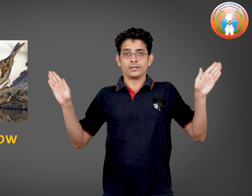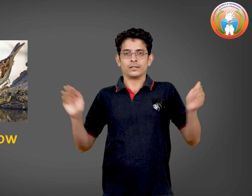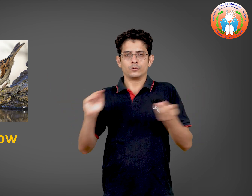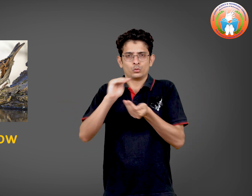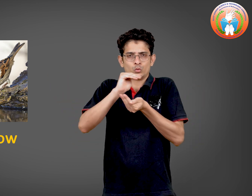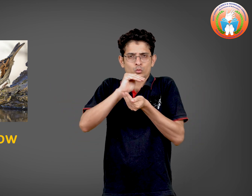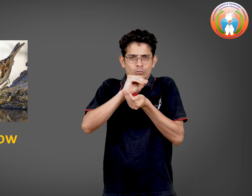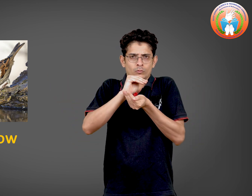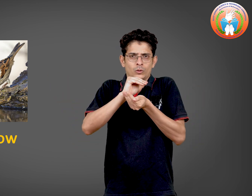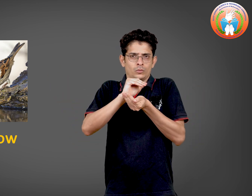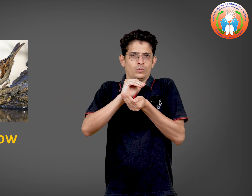sparrow,